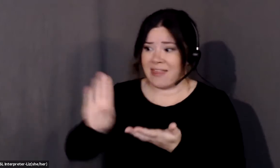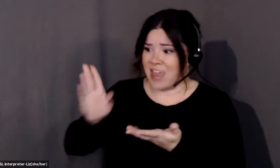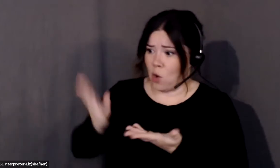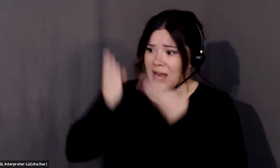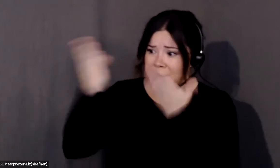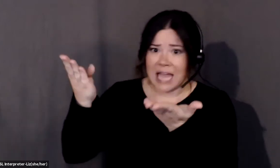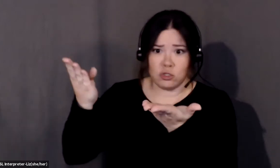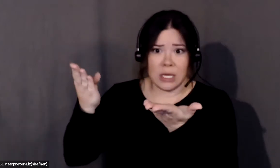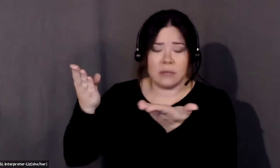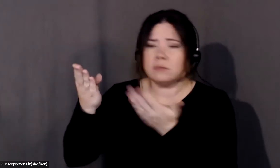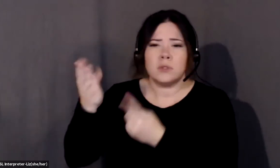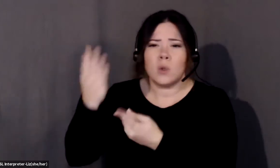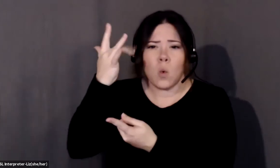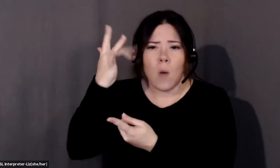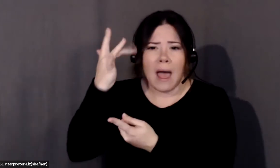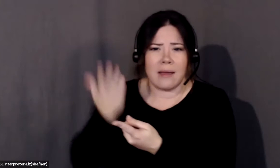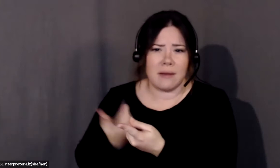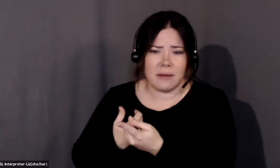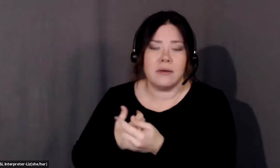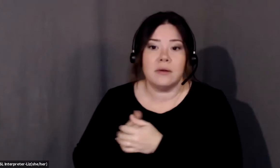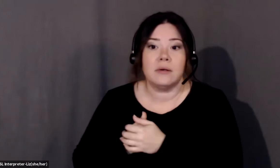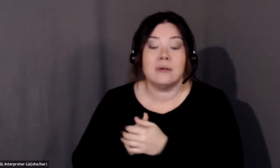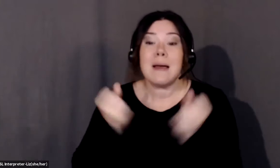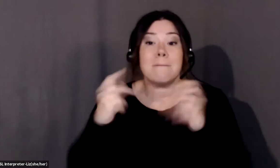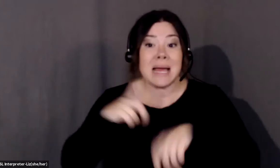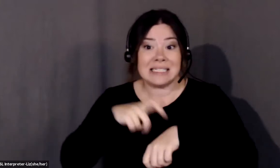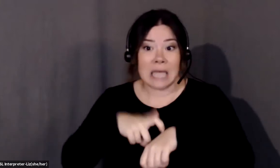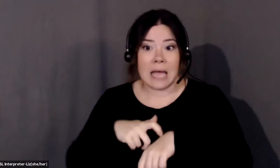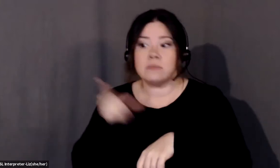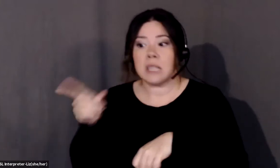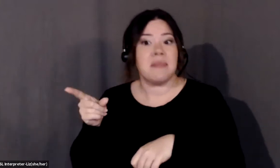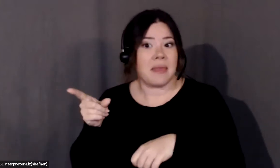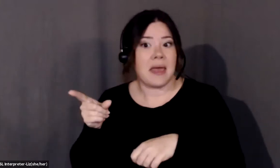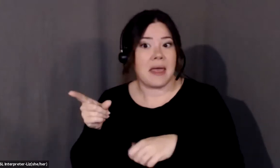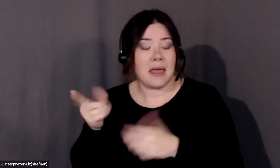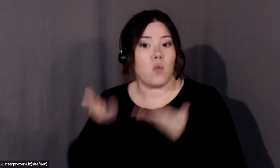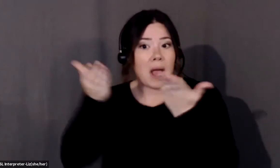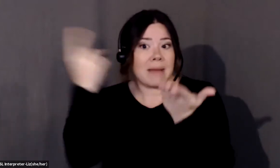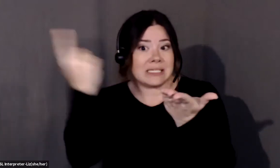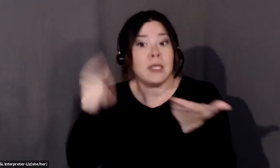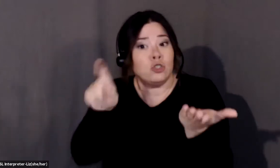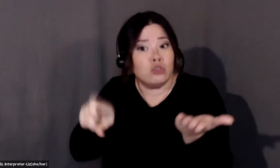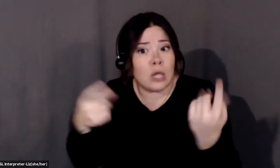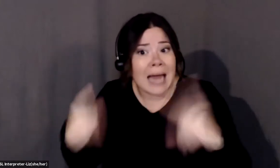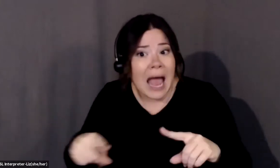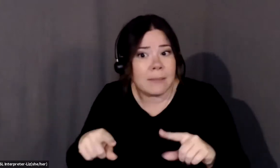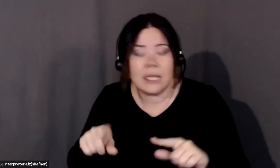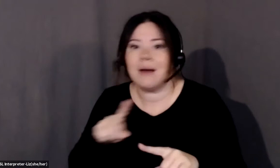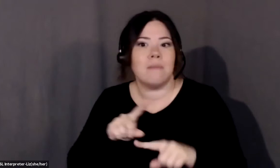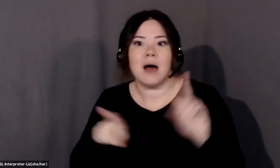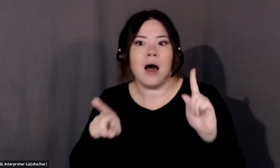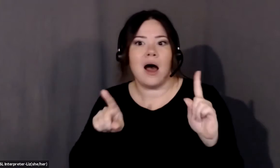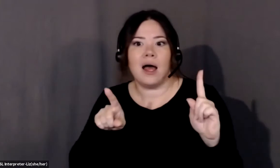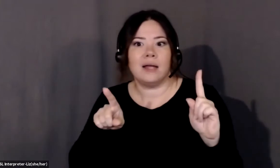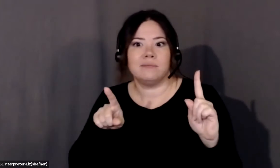lot of times Access Services are recommending something that really should happen, but they come up against